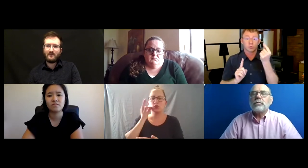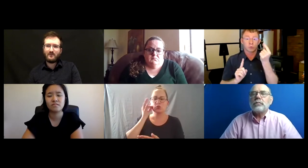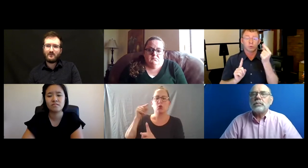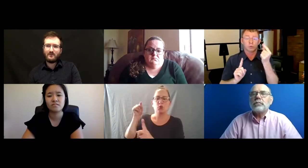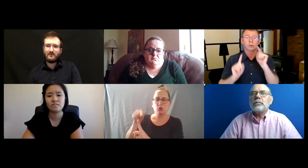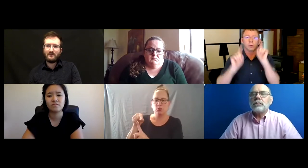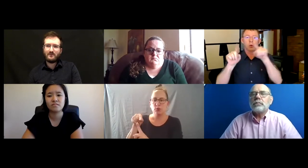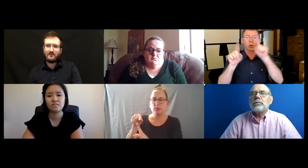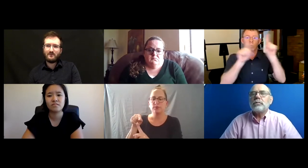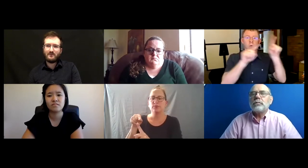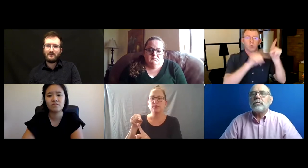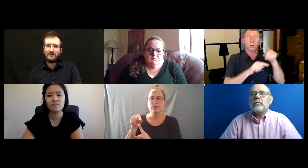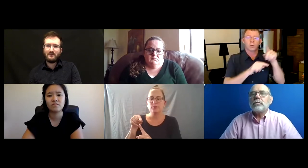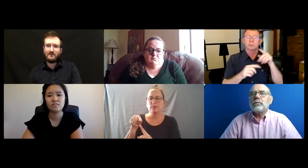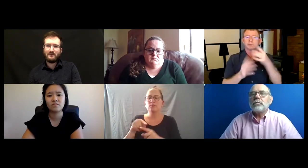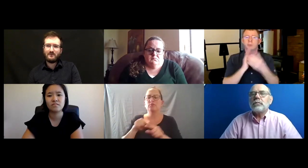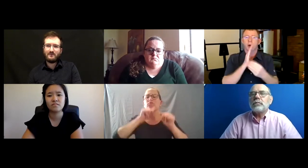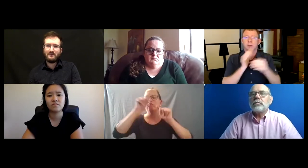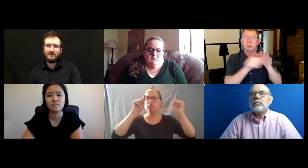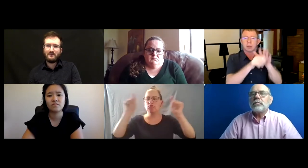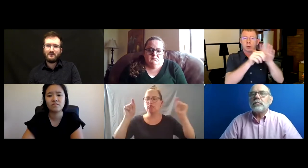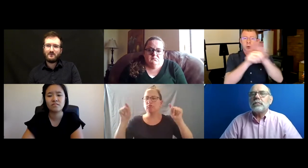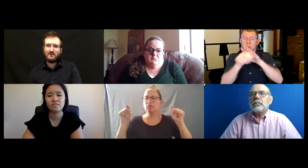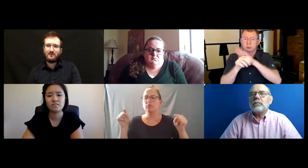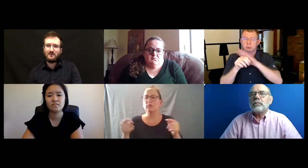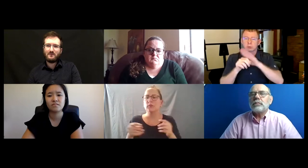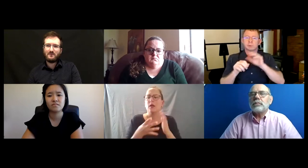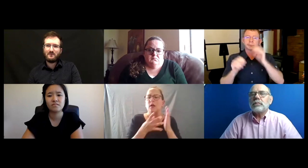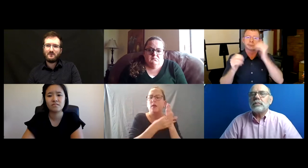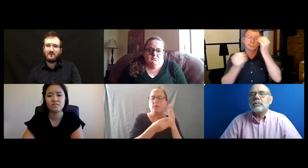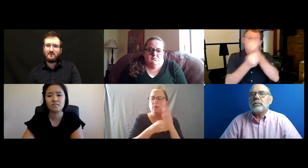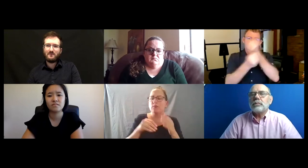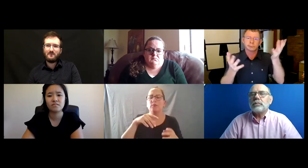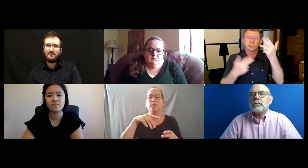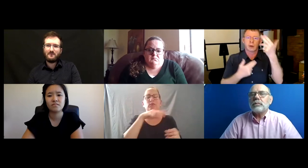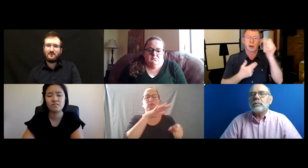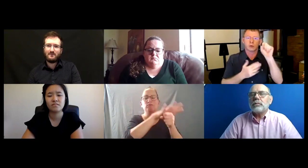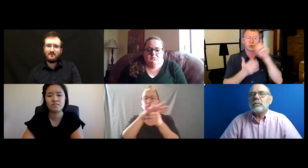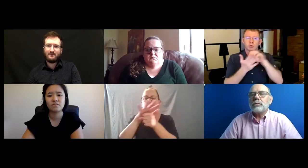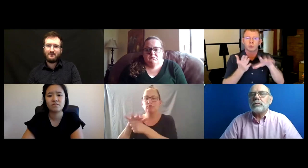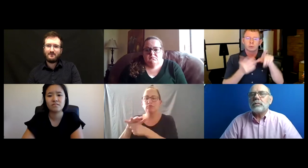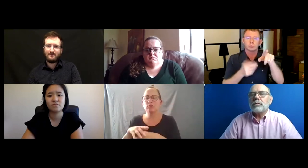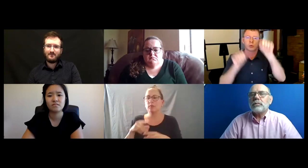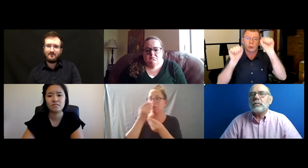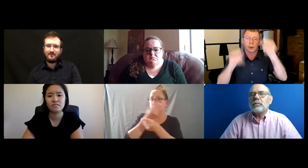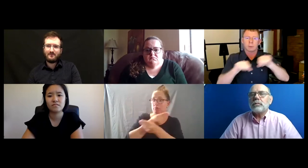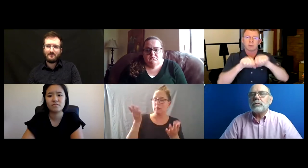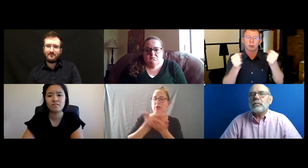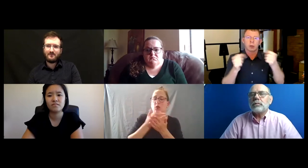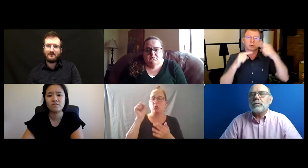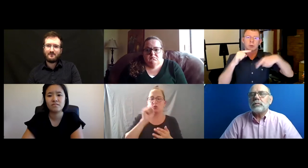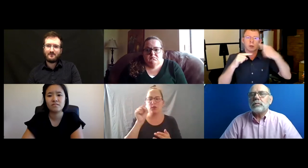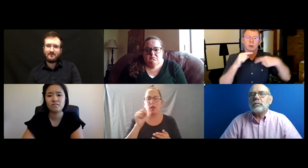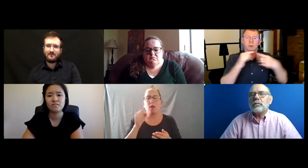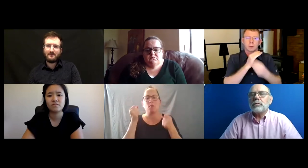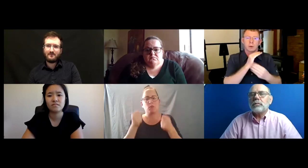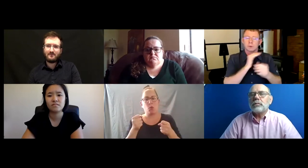School, the interpreter's not sure, through Mohawk College in Hamilton. And they inform high school